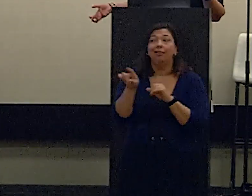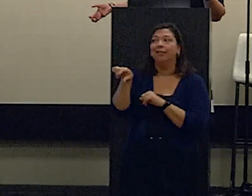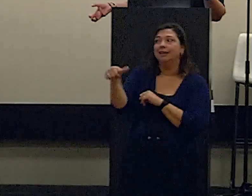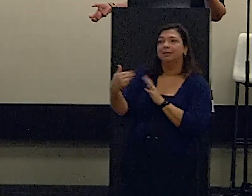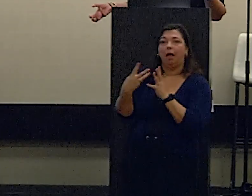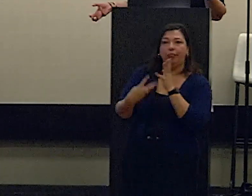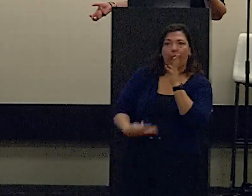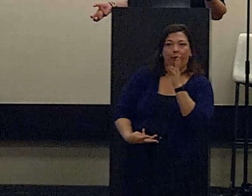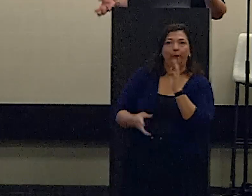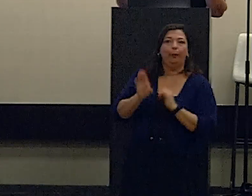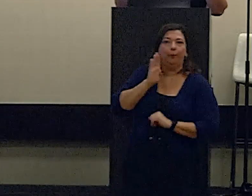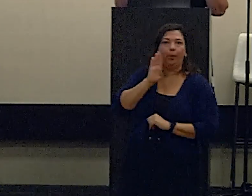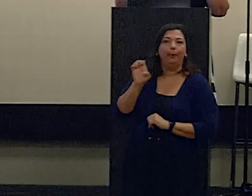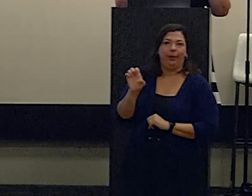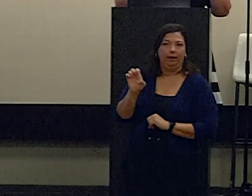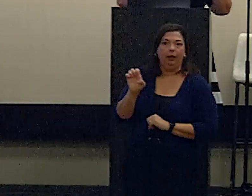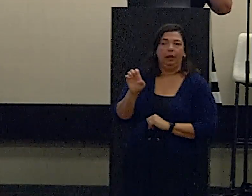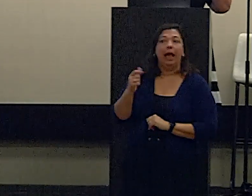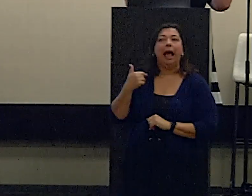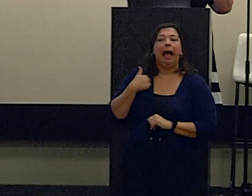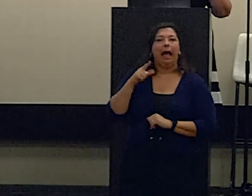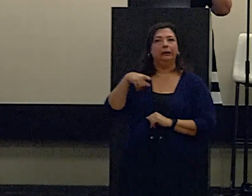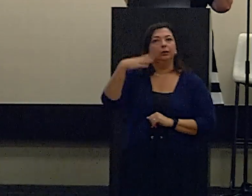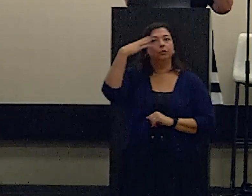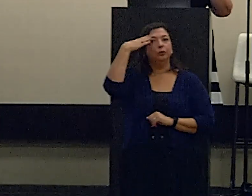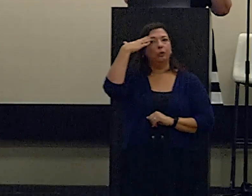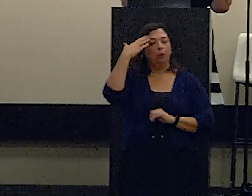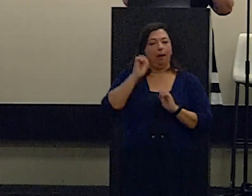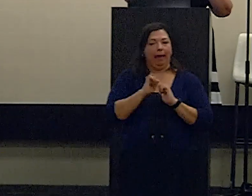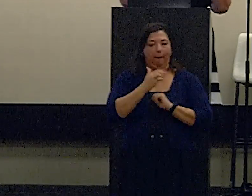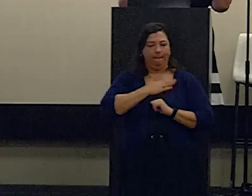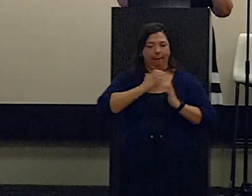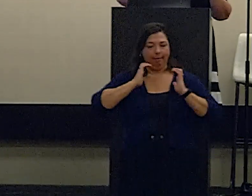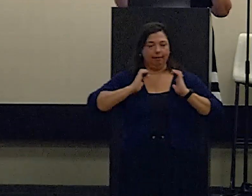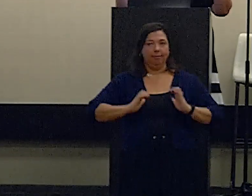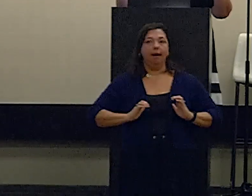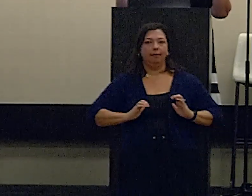aspects are. I need to know how my client